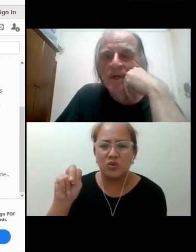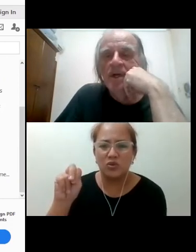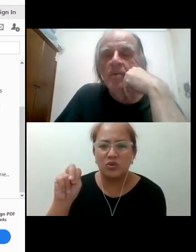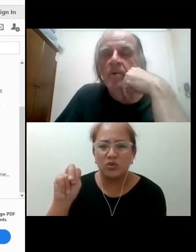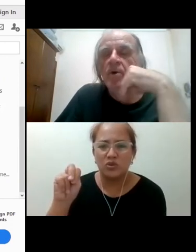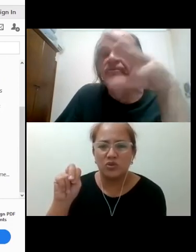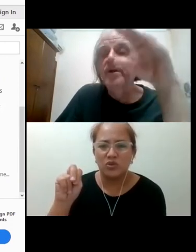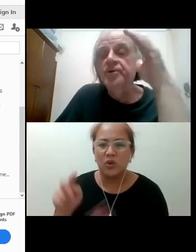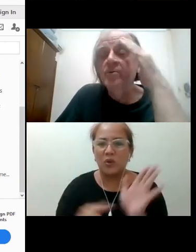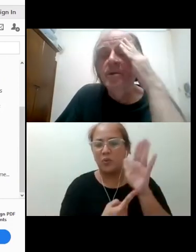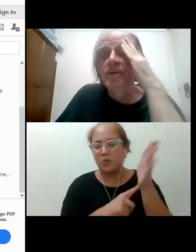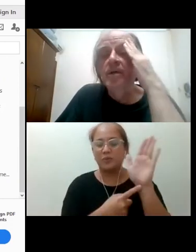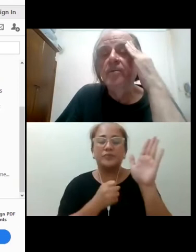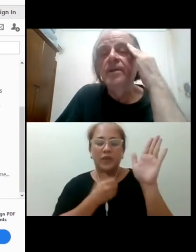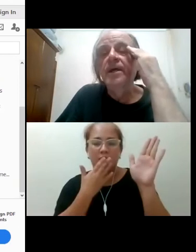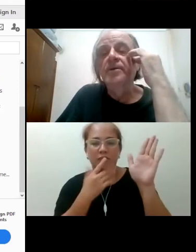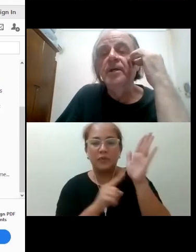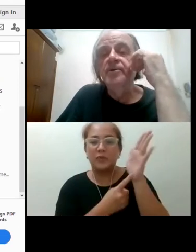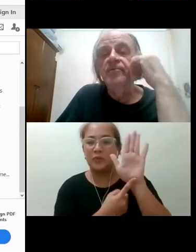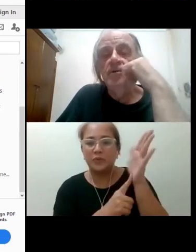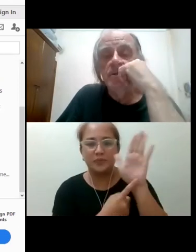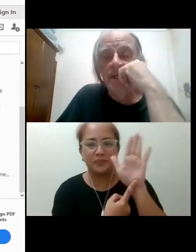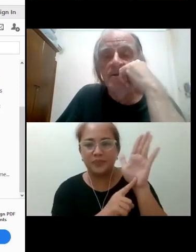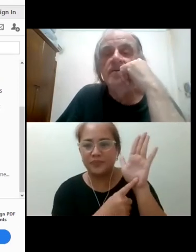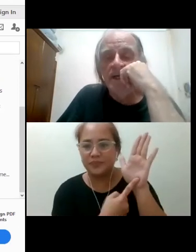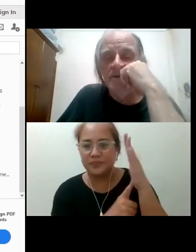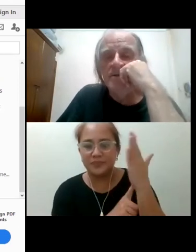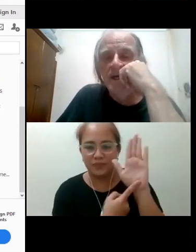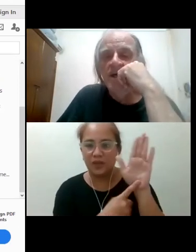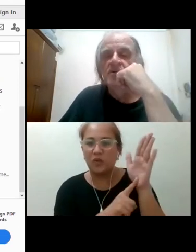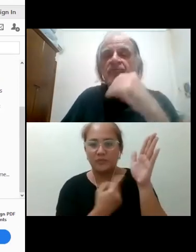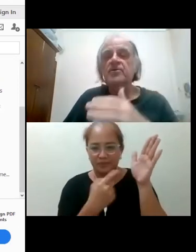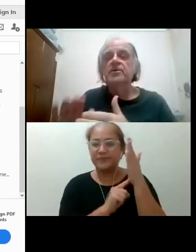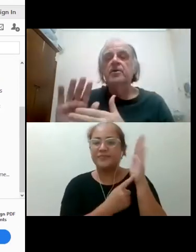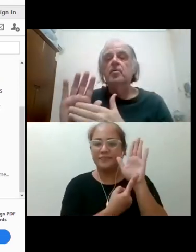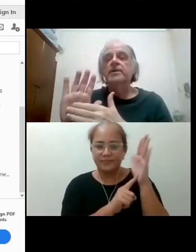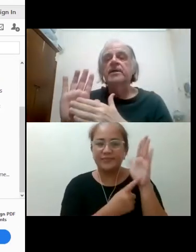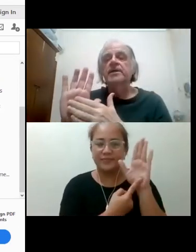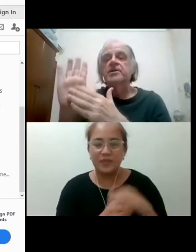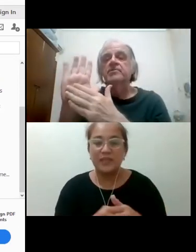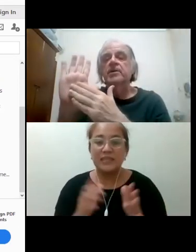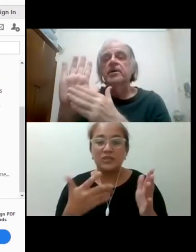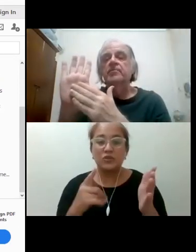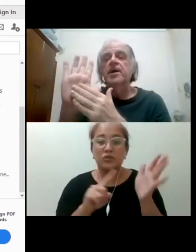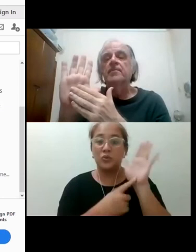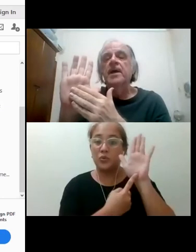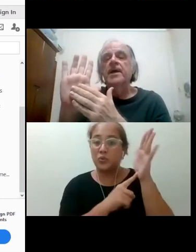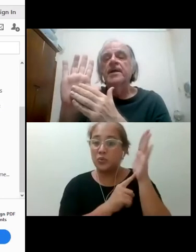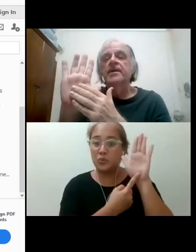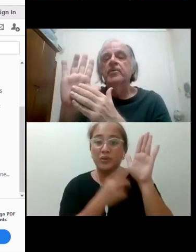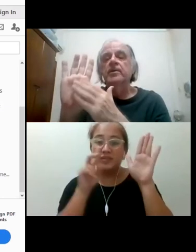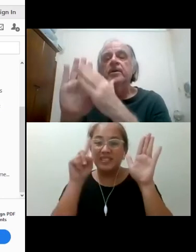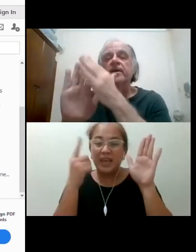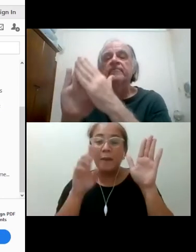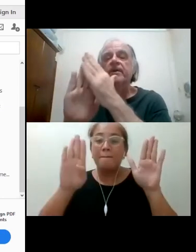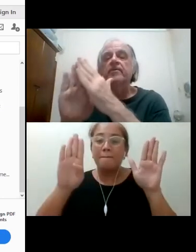But we want to finish with the hand shapes first. Yeah, yes. So first in the orientations, we look at palm and